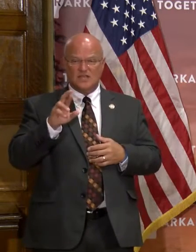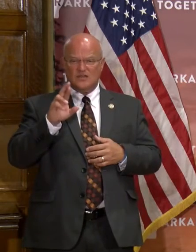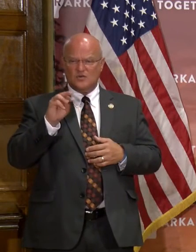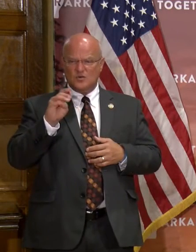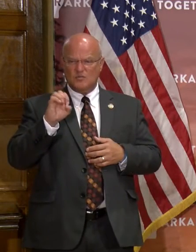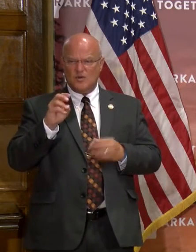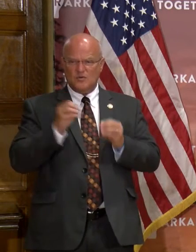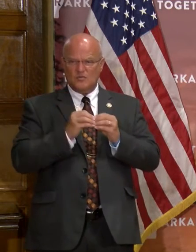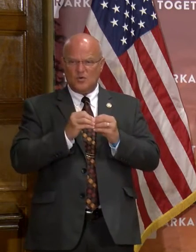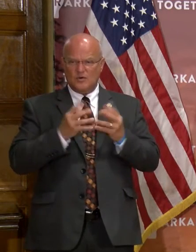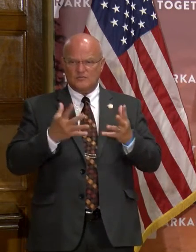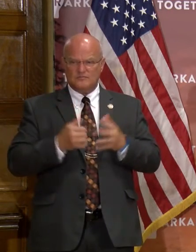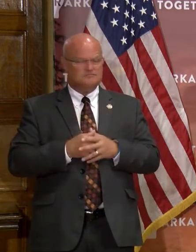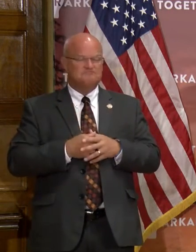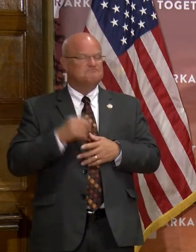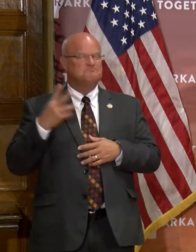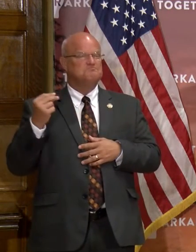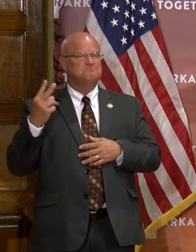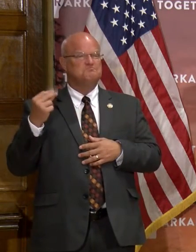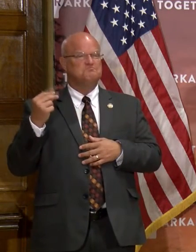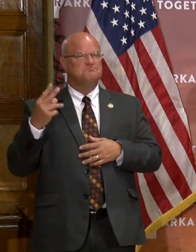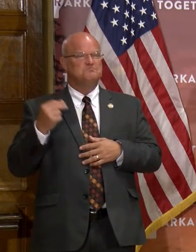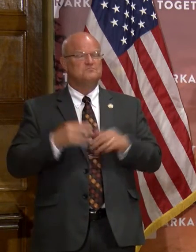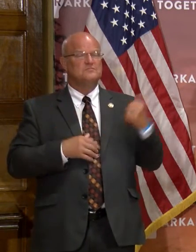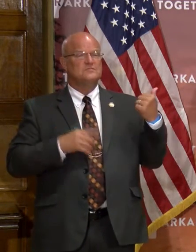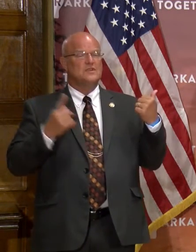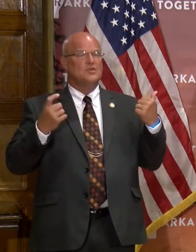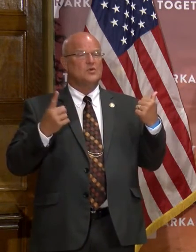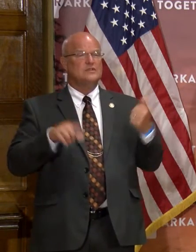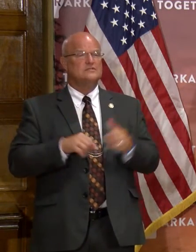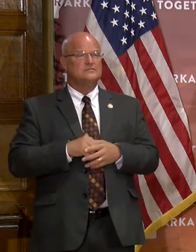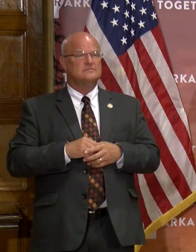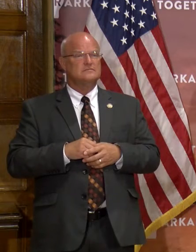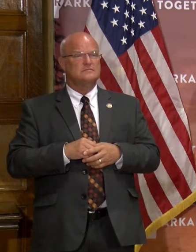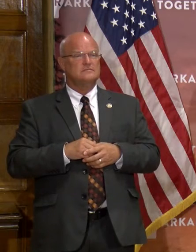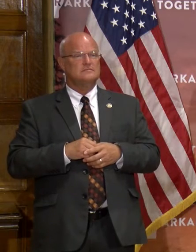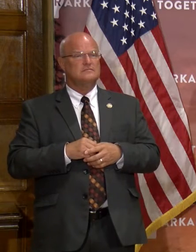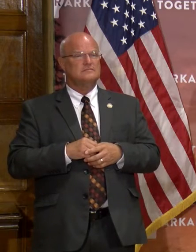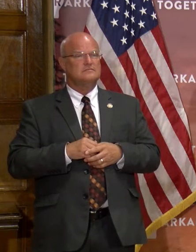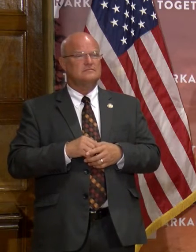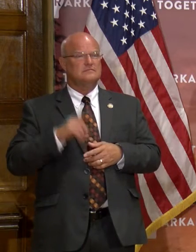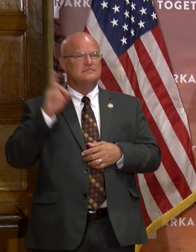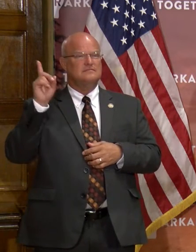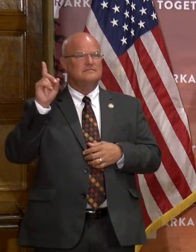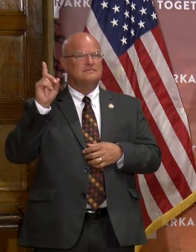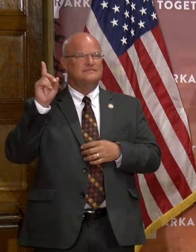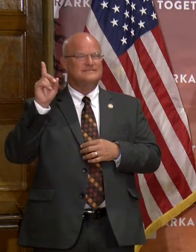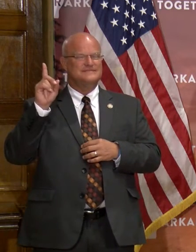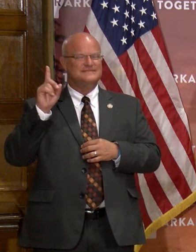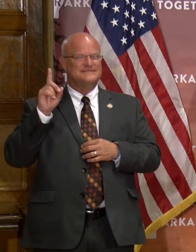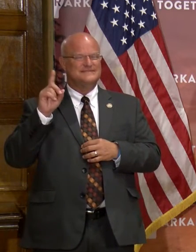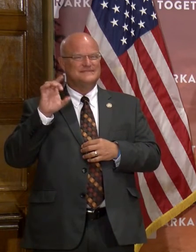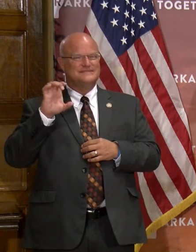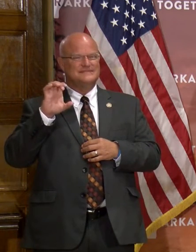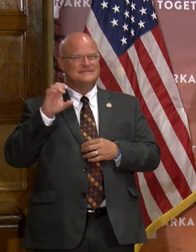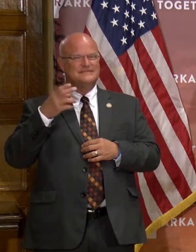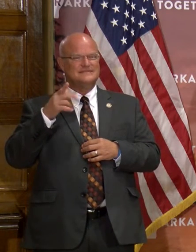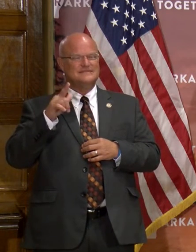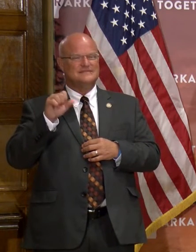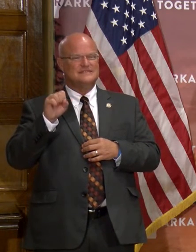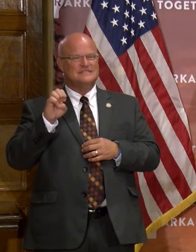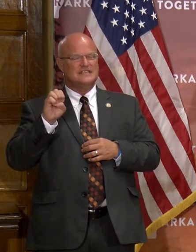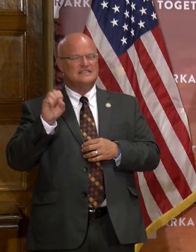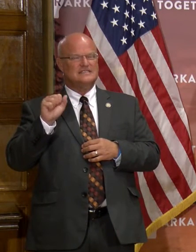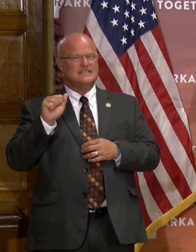have anything else on that? Yep. Another question? Governor, this is Chelsea Helms with KWA in Fayetteville. There